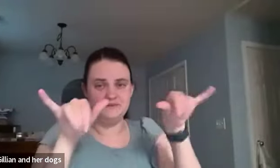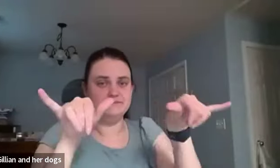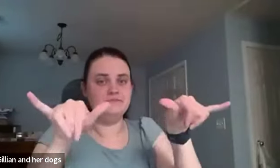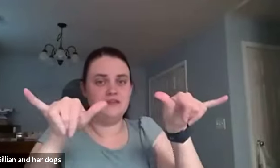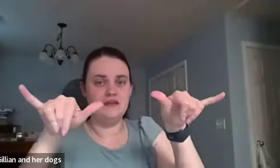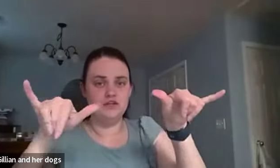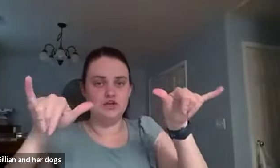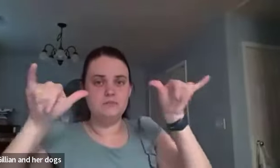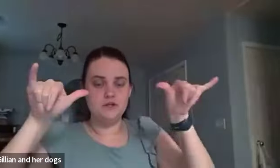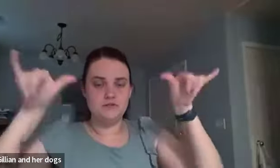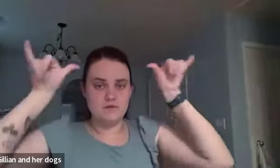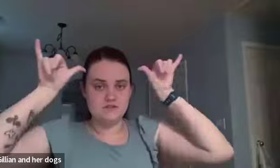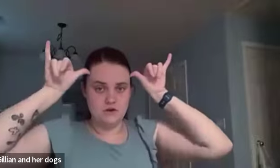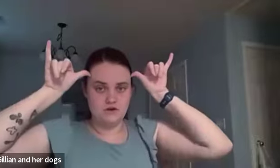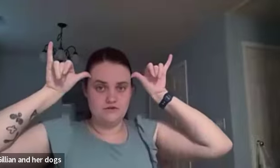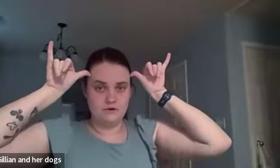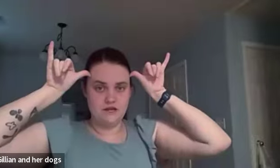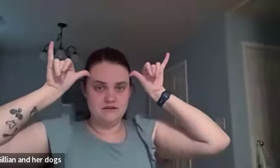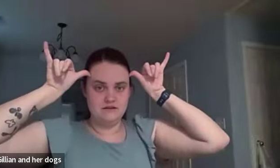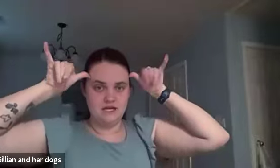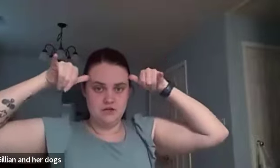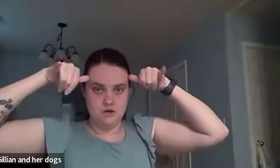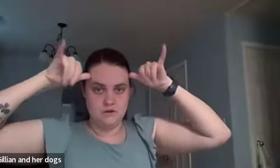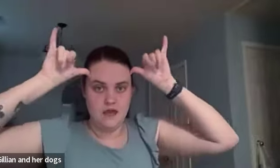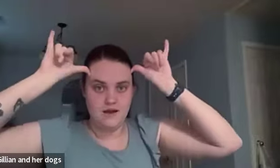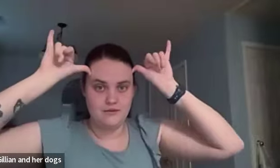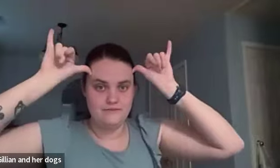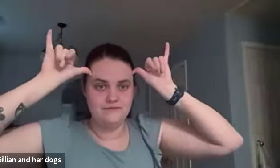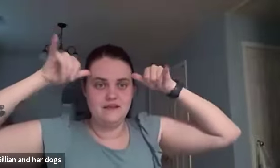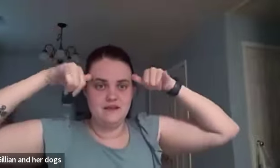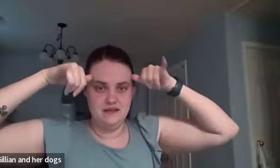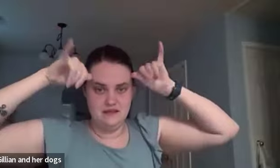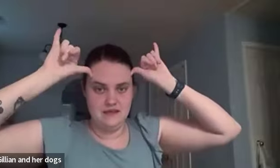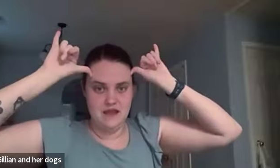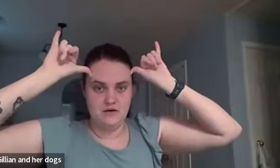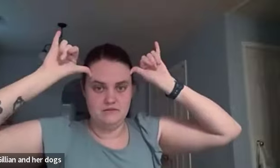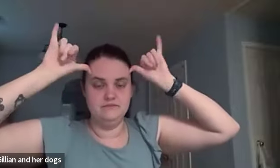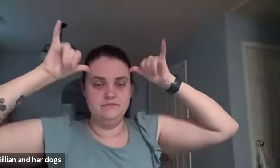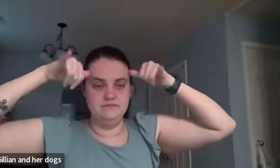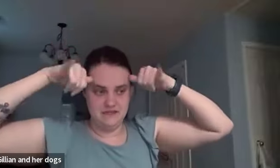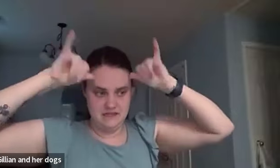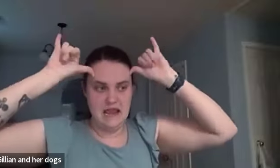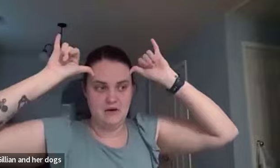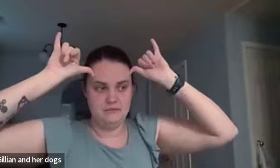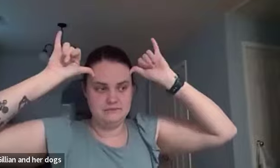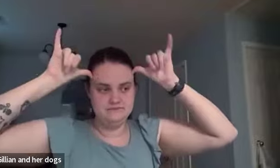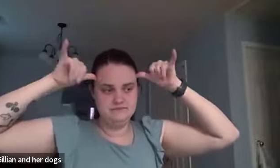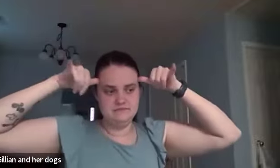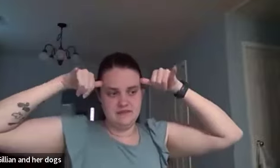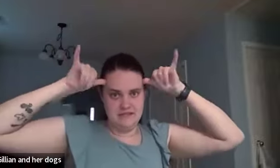hiccups. You're going to put your thumbs on your forehead and you go cow, cow, cow,